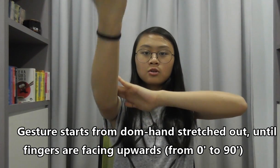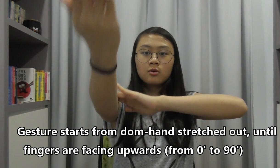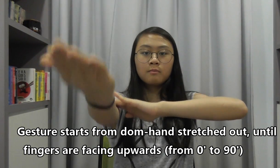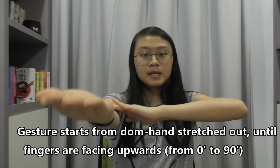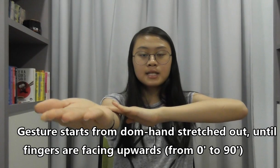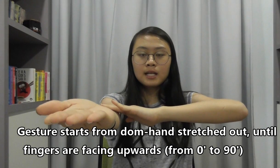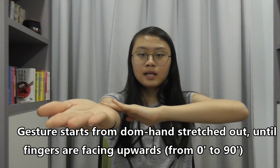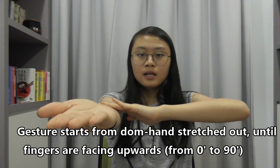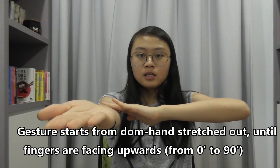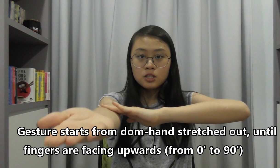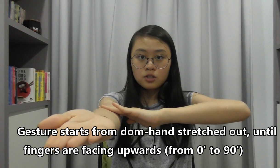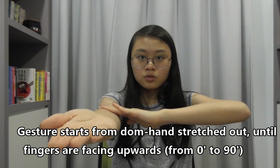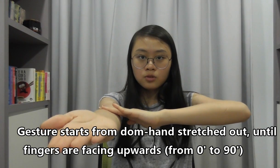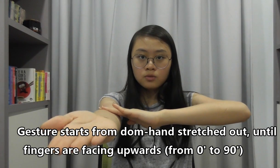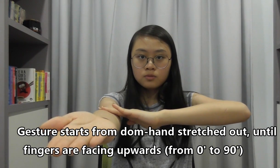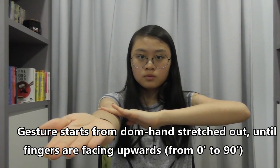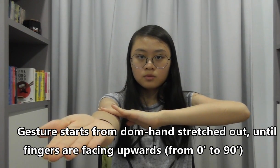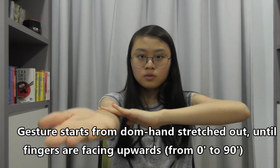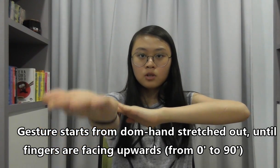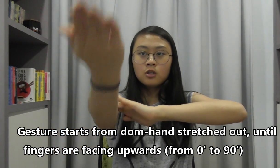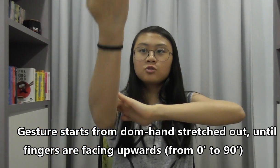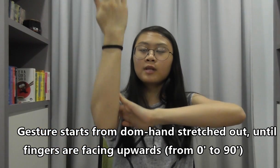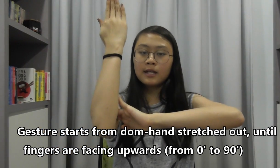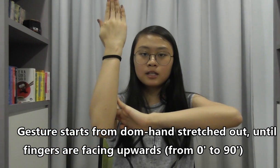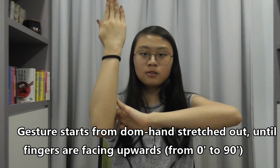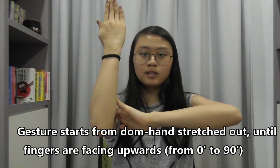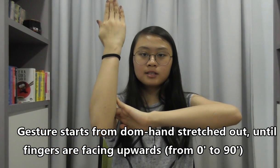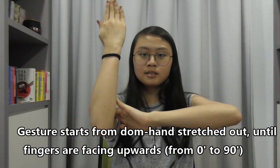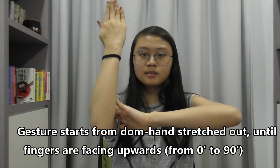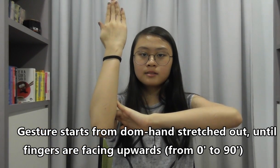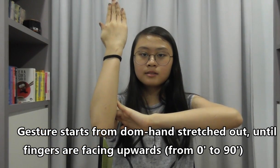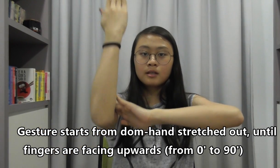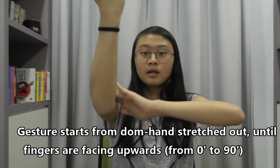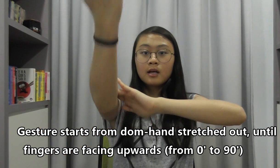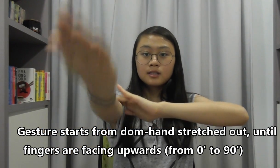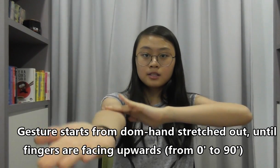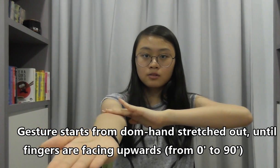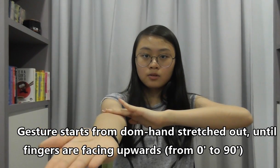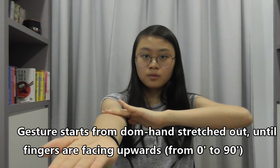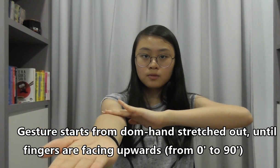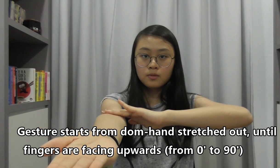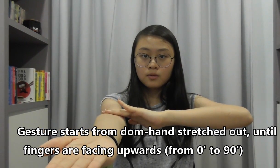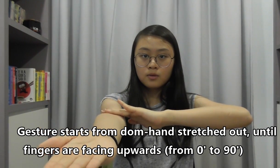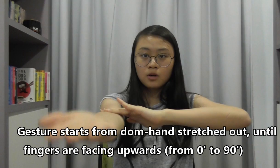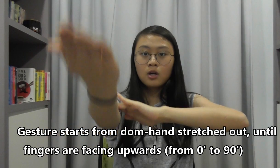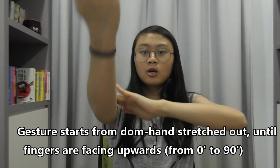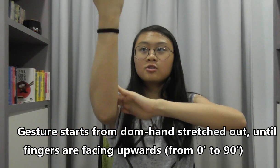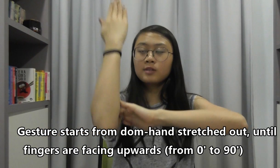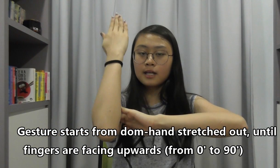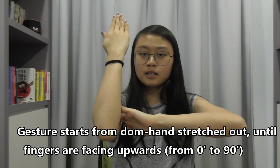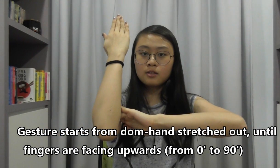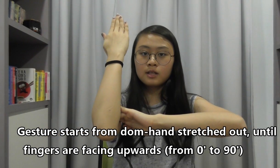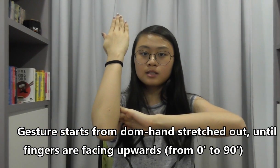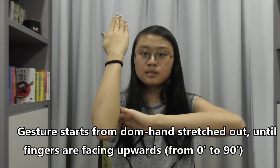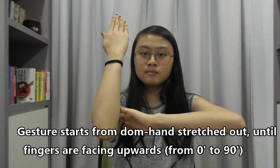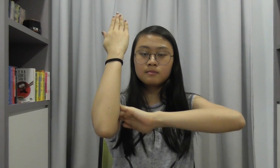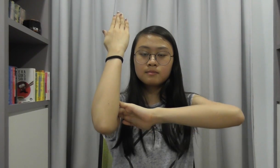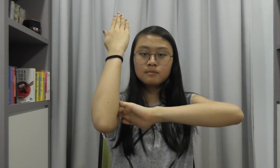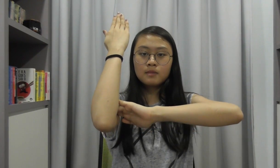So basically 0 to 90 degrees. 0 to 90 degrees.